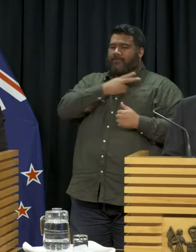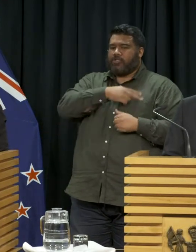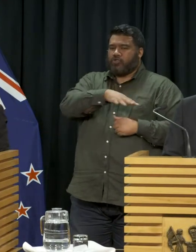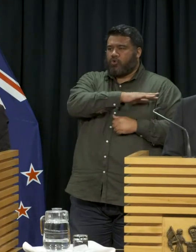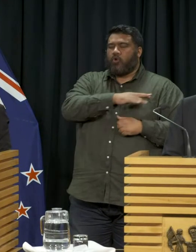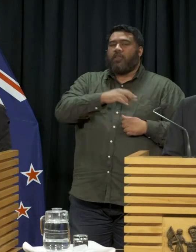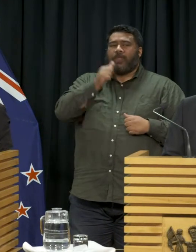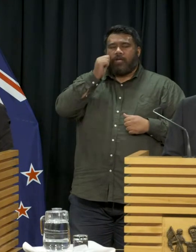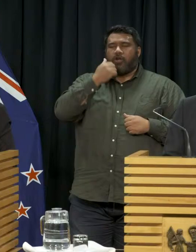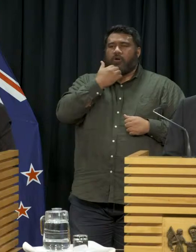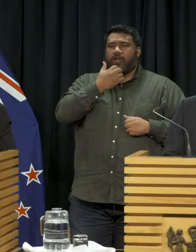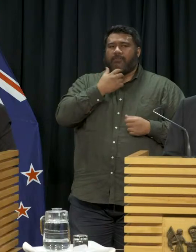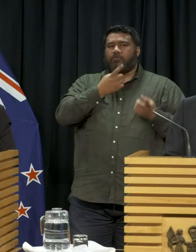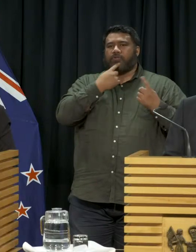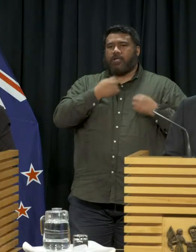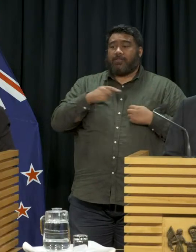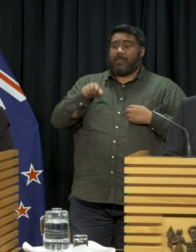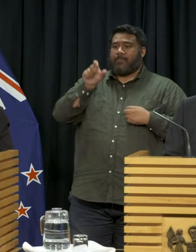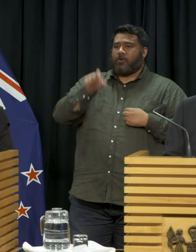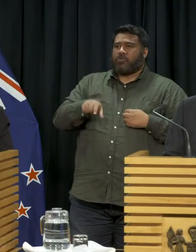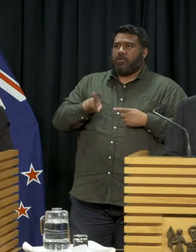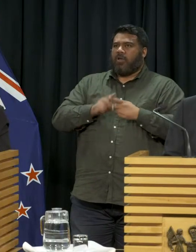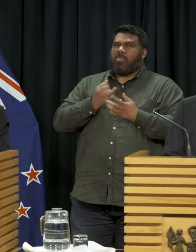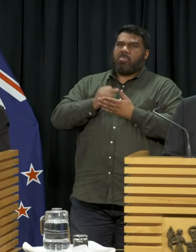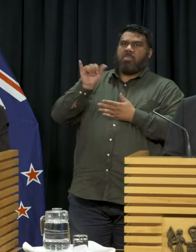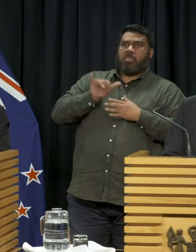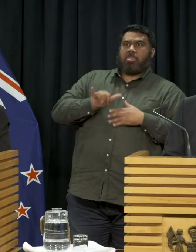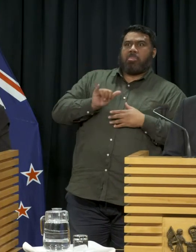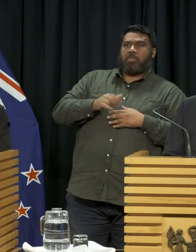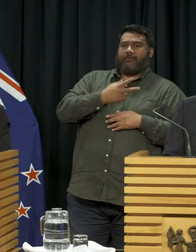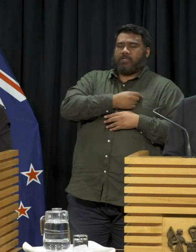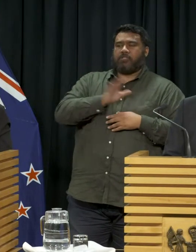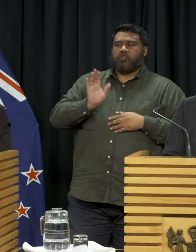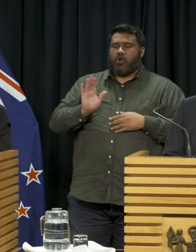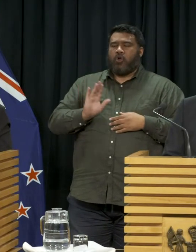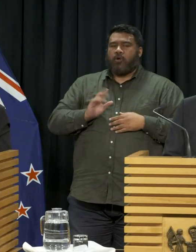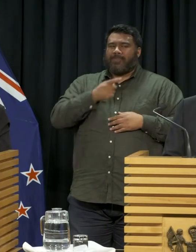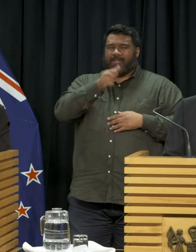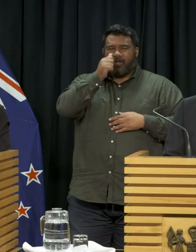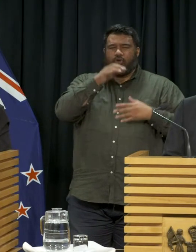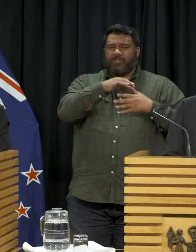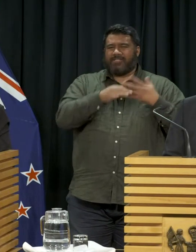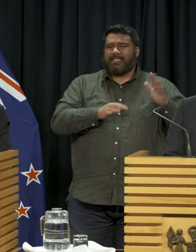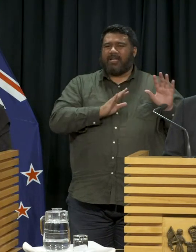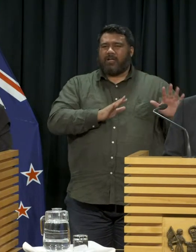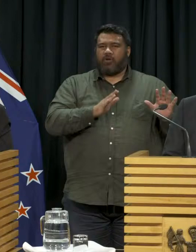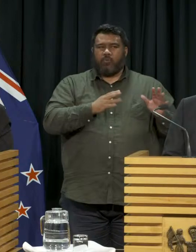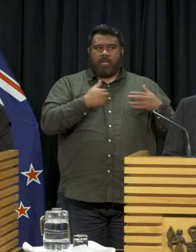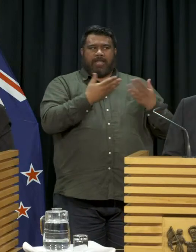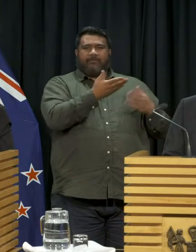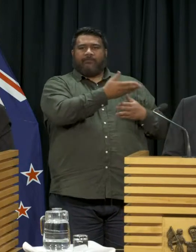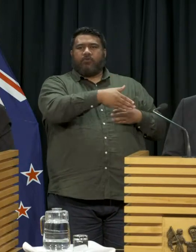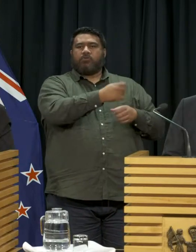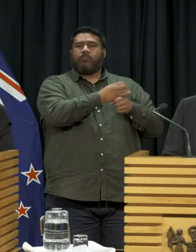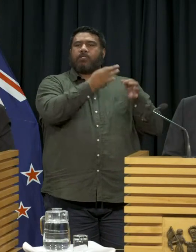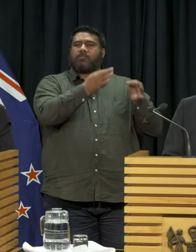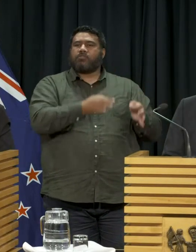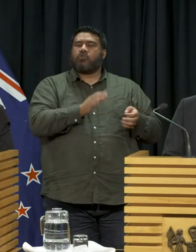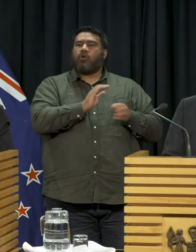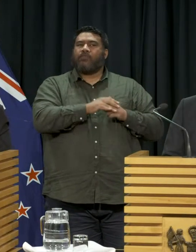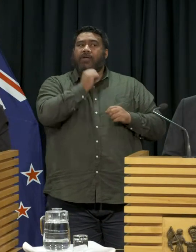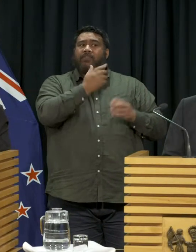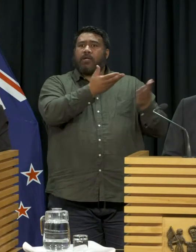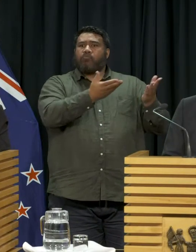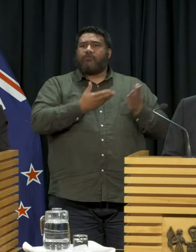us it wasn't vaccine hesitancy, but they know the individual details of that case, and we've left it up to them as to whether or not they provide